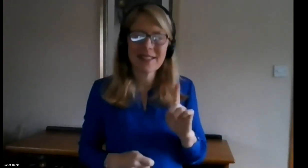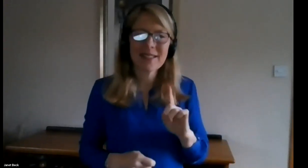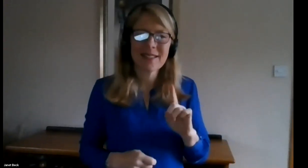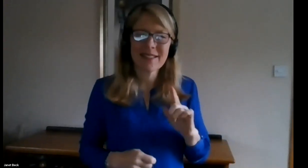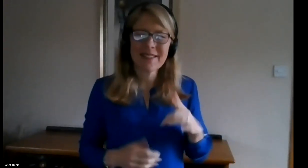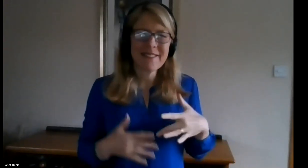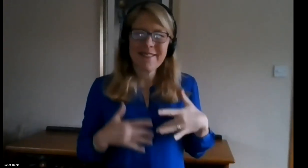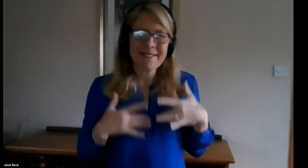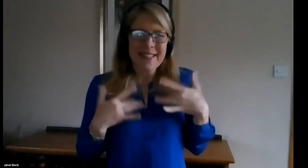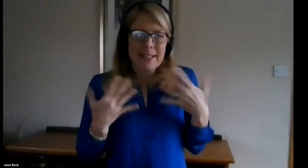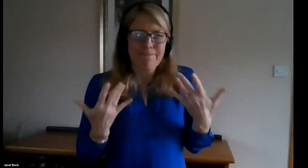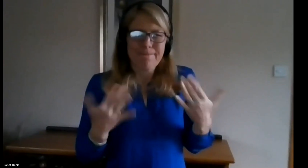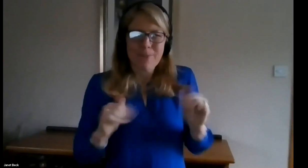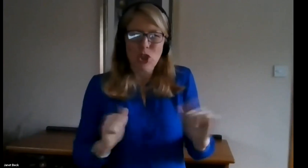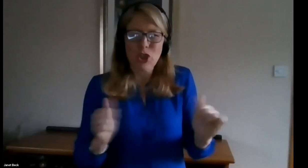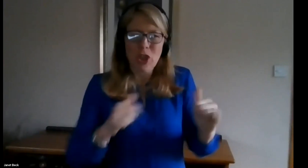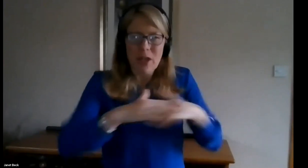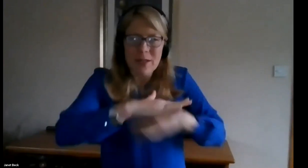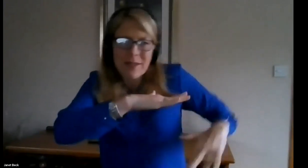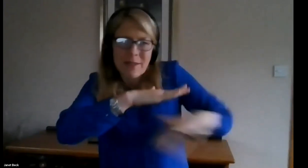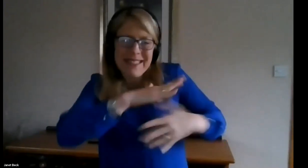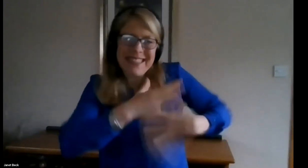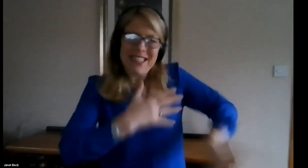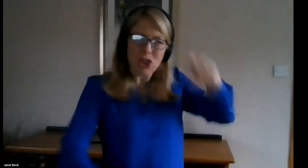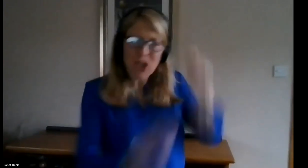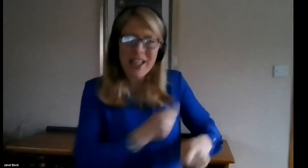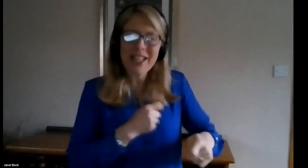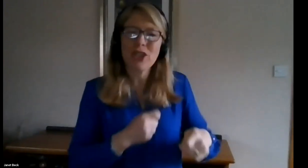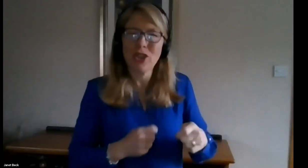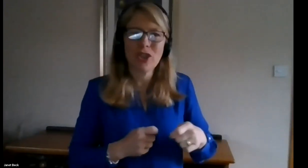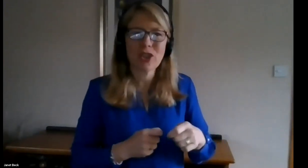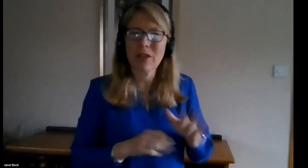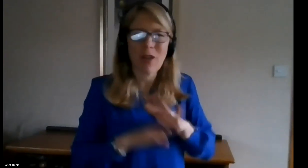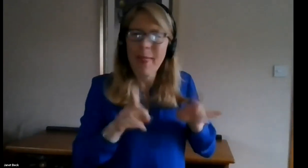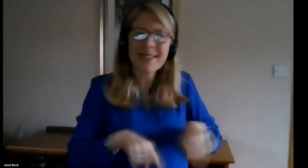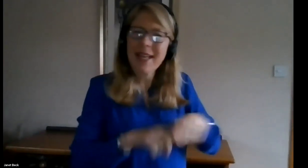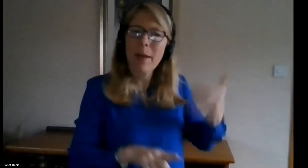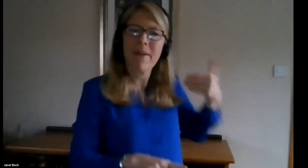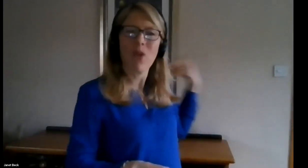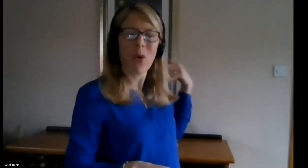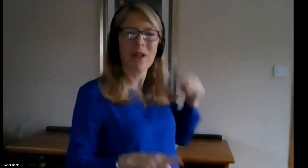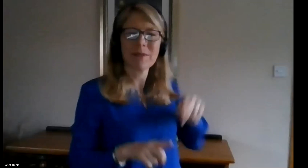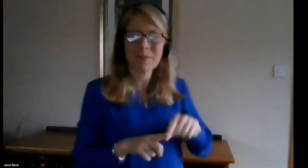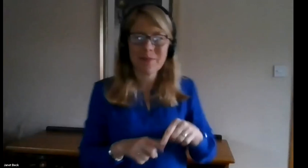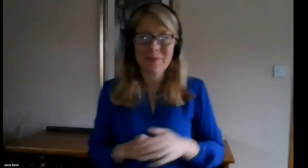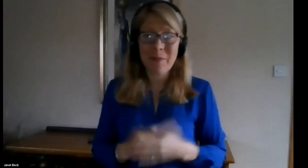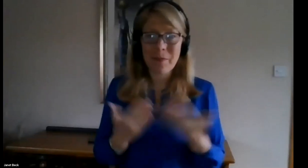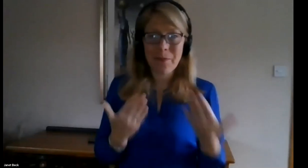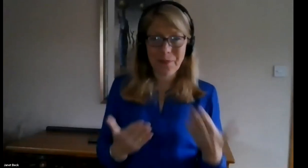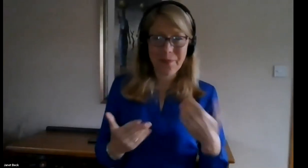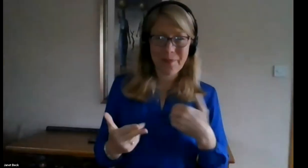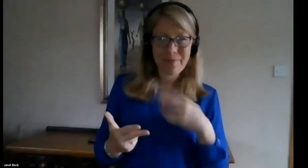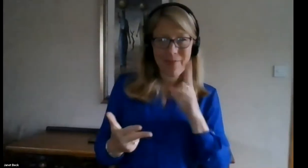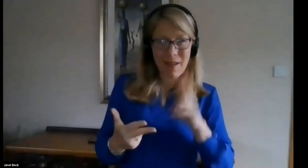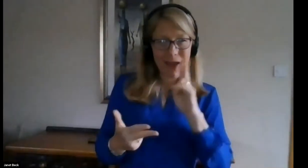than we've had previously. And I think just listening to Kelly and Tamana and